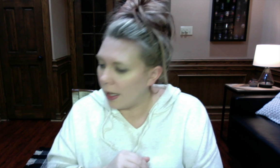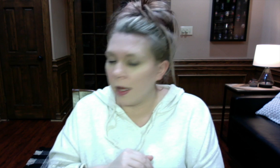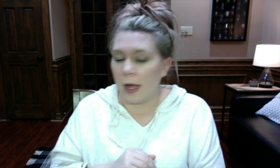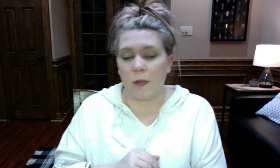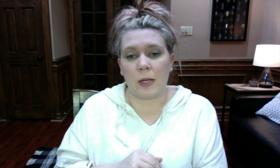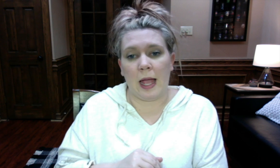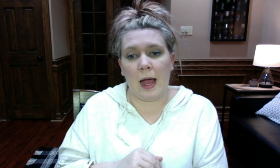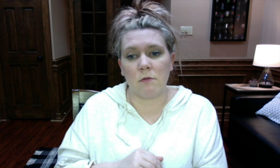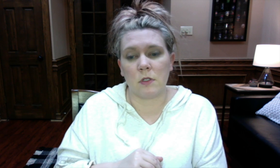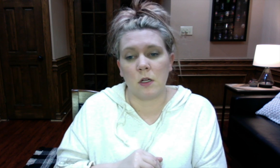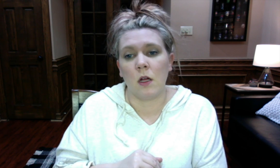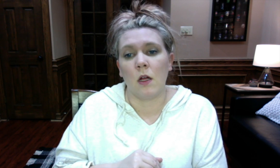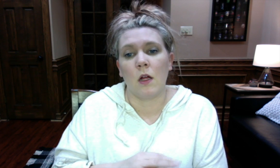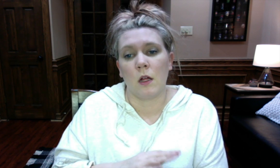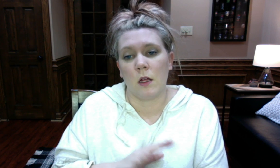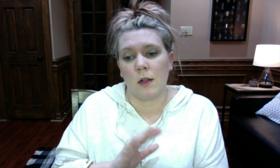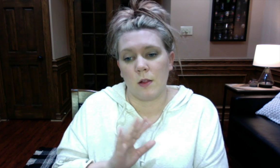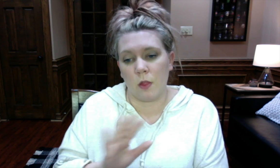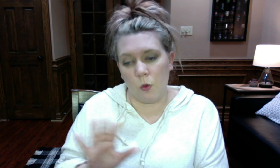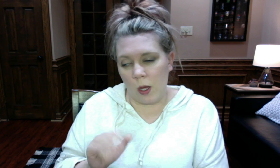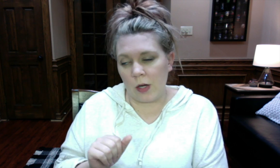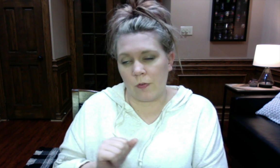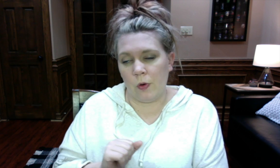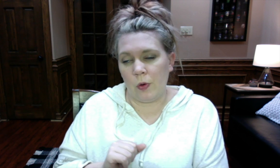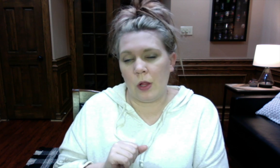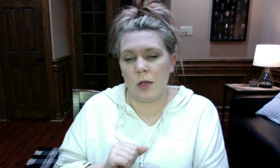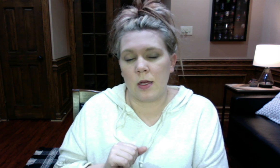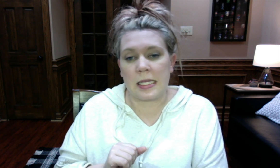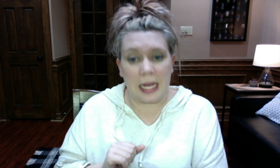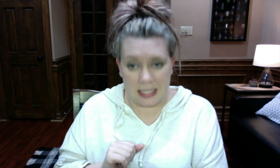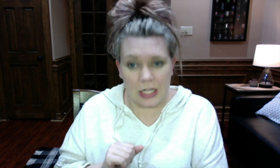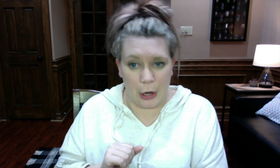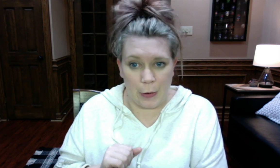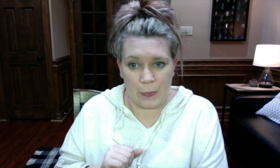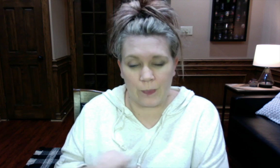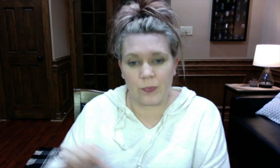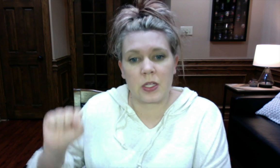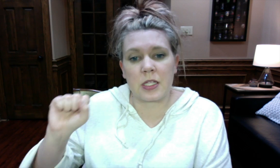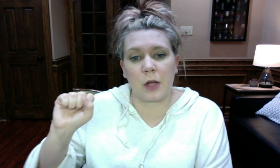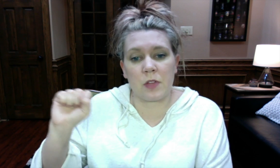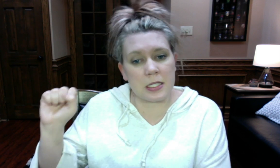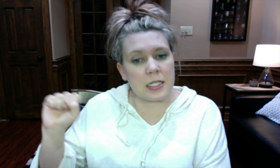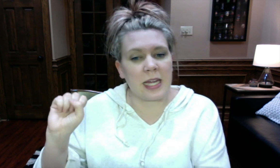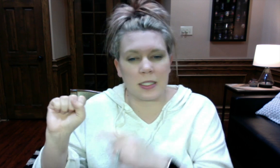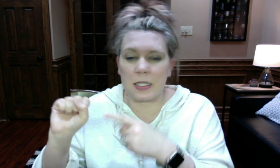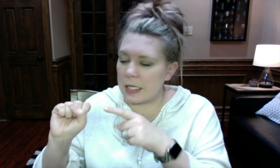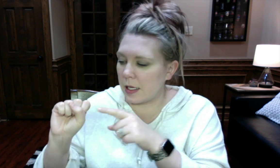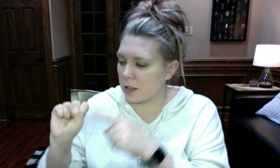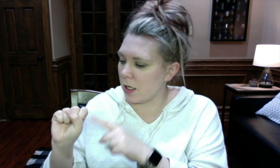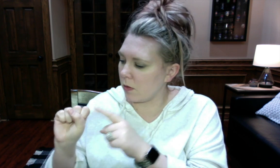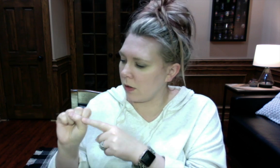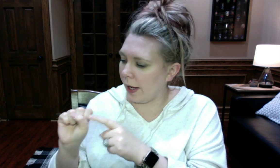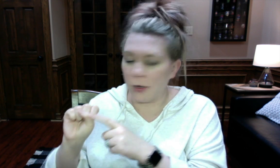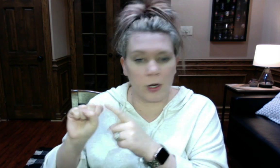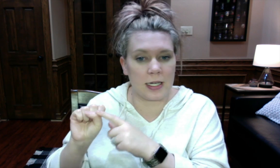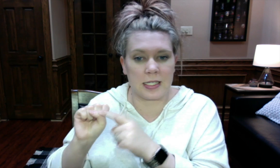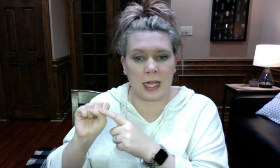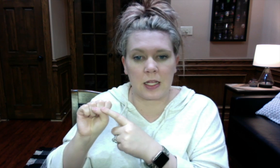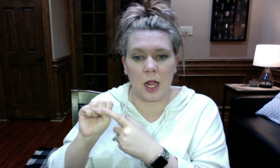And then we have the wonderful yes and no. So this, yes, it's easy. Okay, you're going to take the